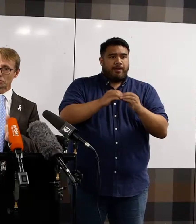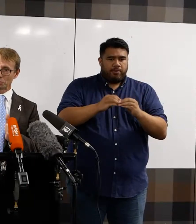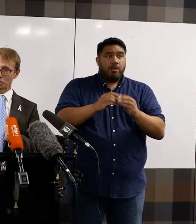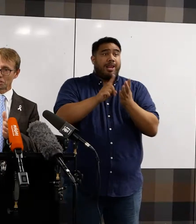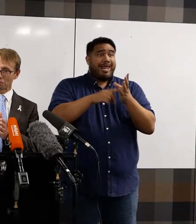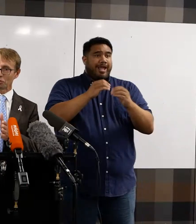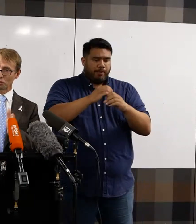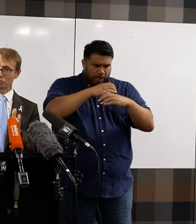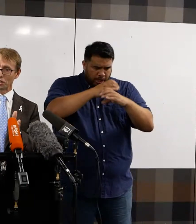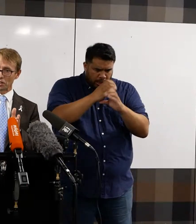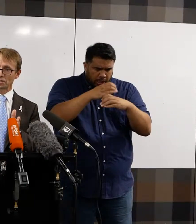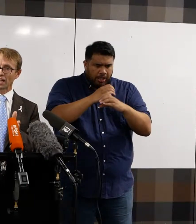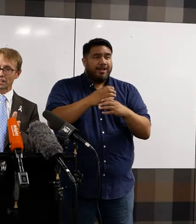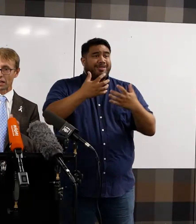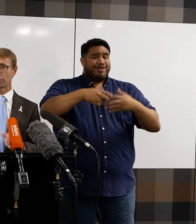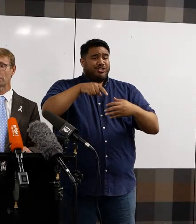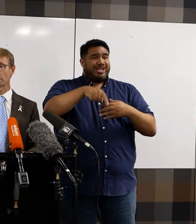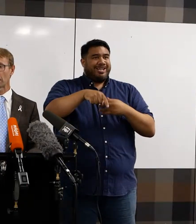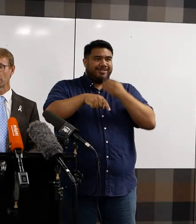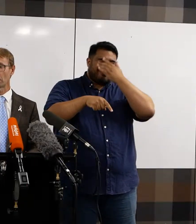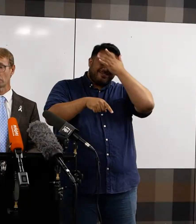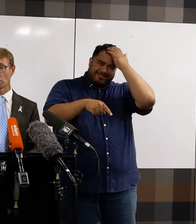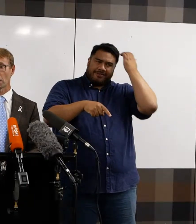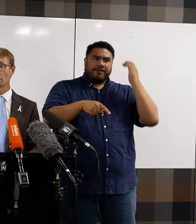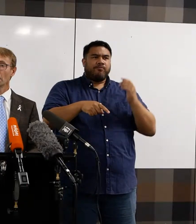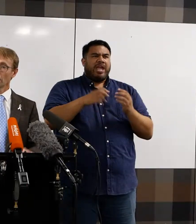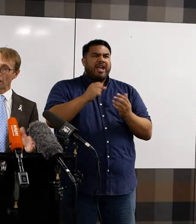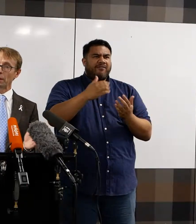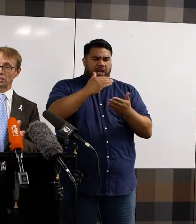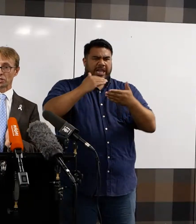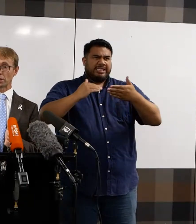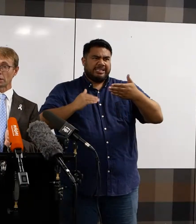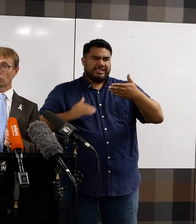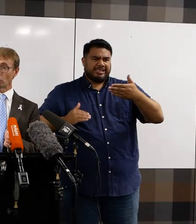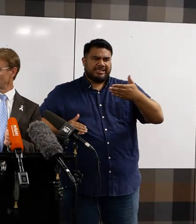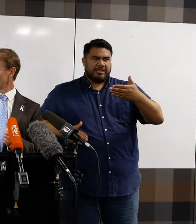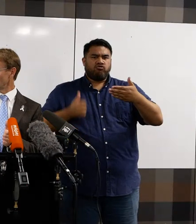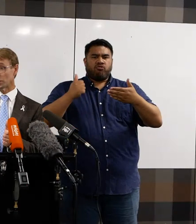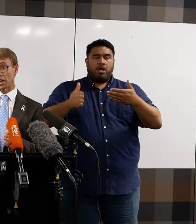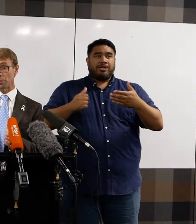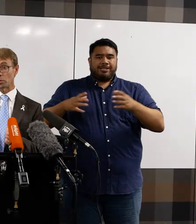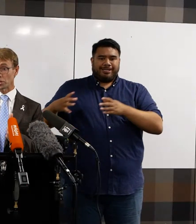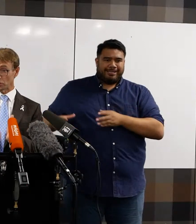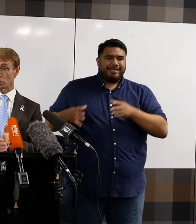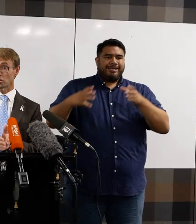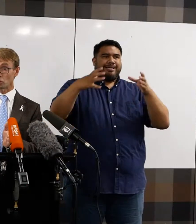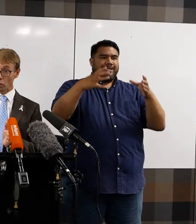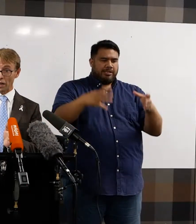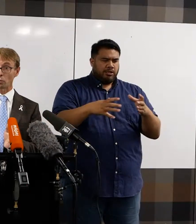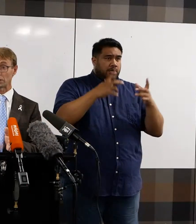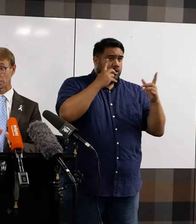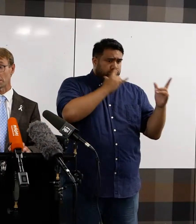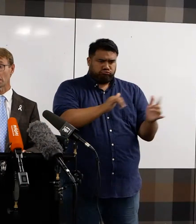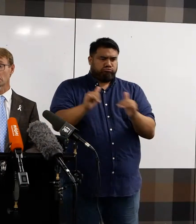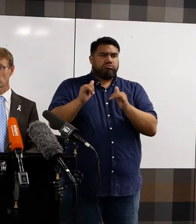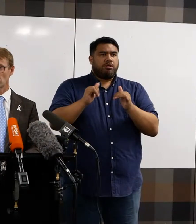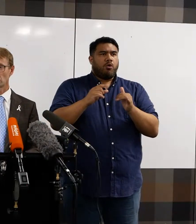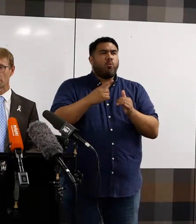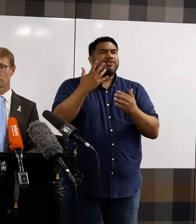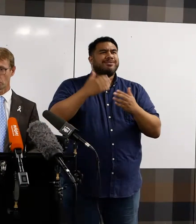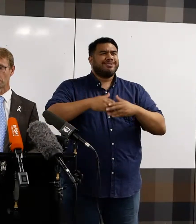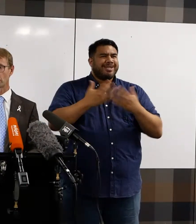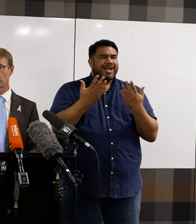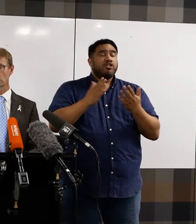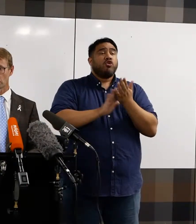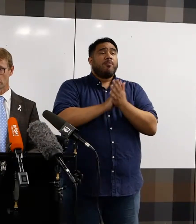can only use the machine for, it's taken up then for that period of time, they batch all the samples and just run it once a day. So it's